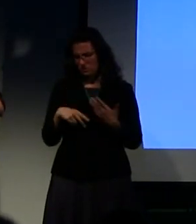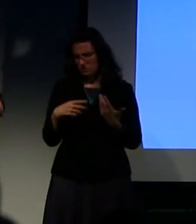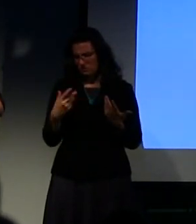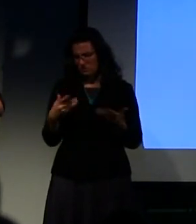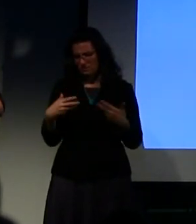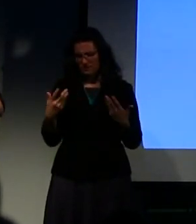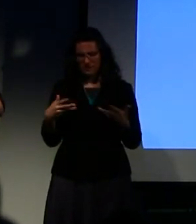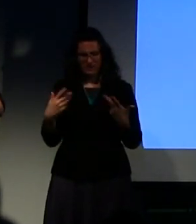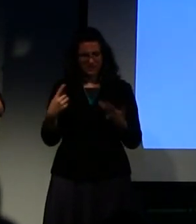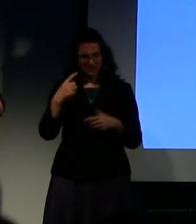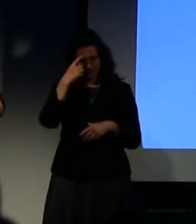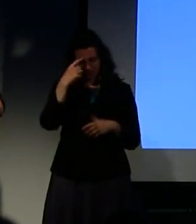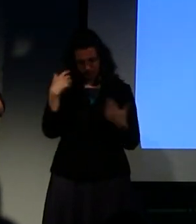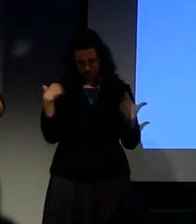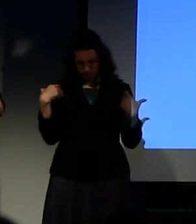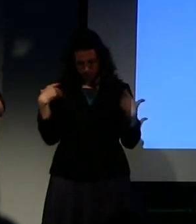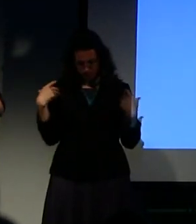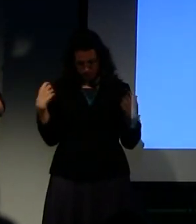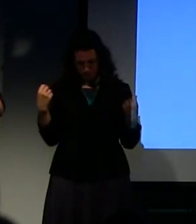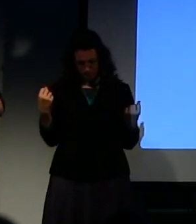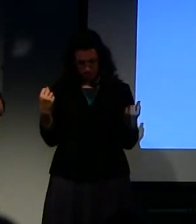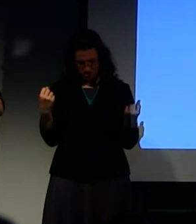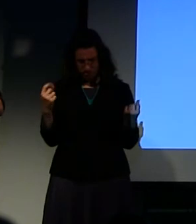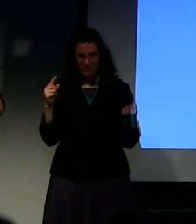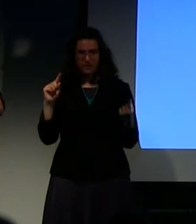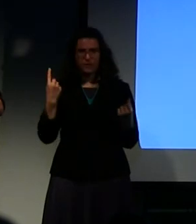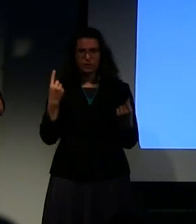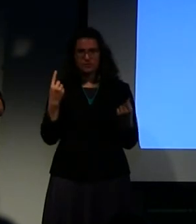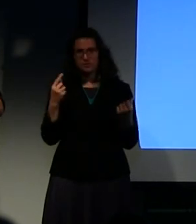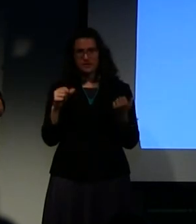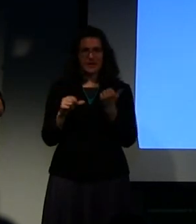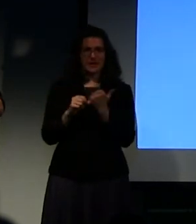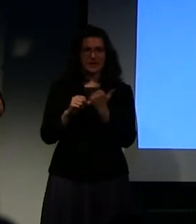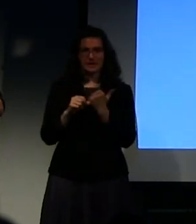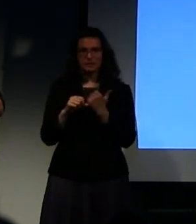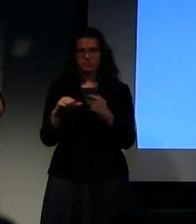like a mental health first aid training.